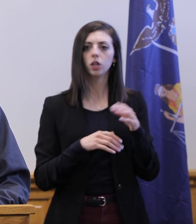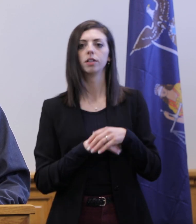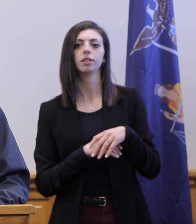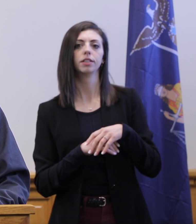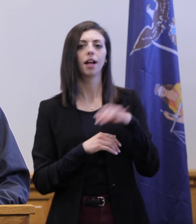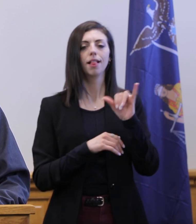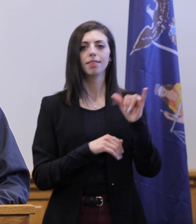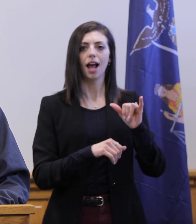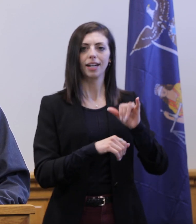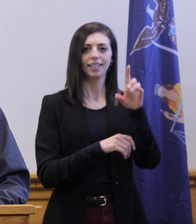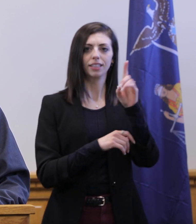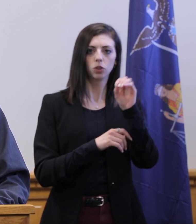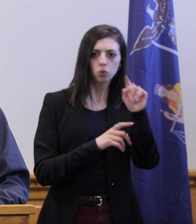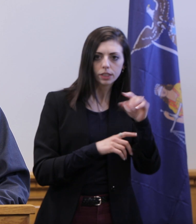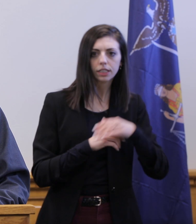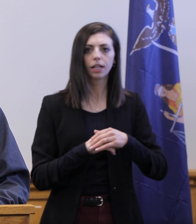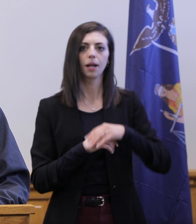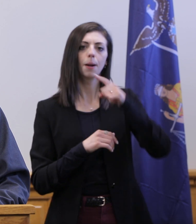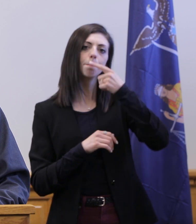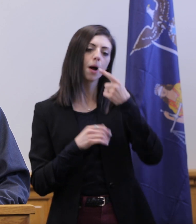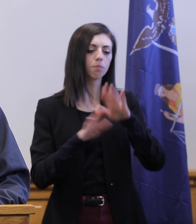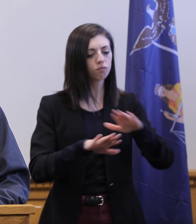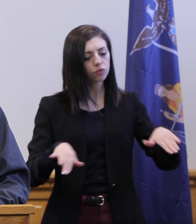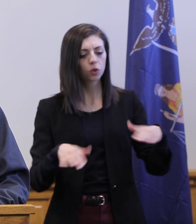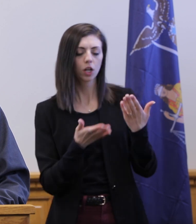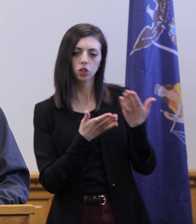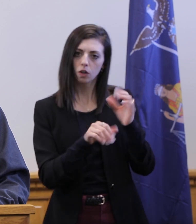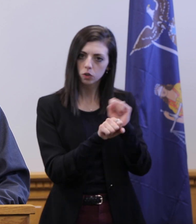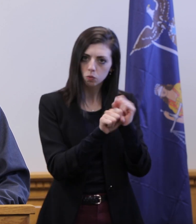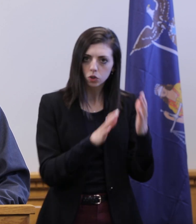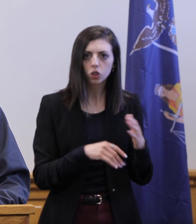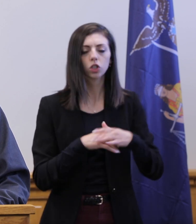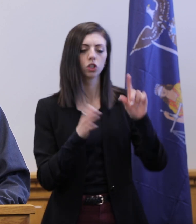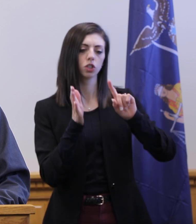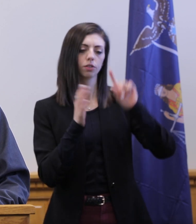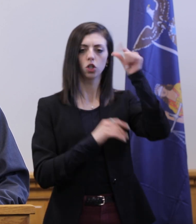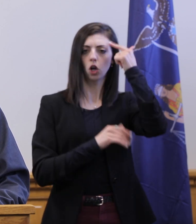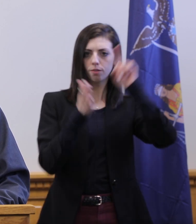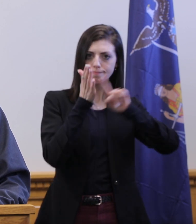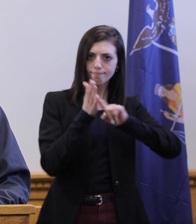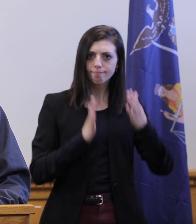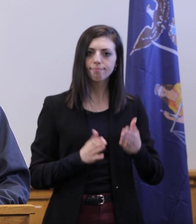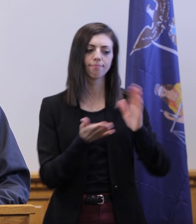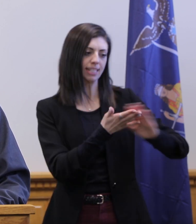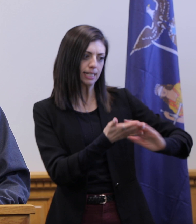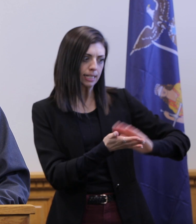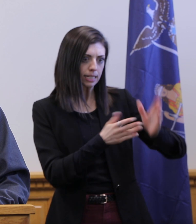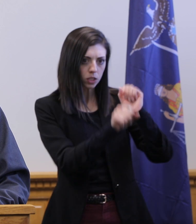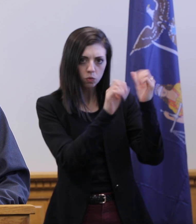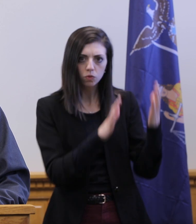employees, social service and child service caseworkers, government inspectors, sanitation workers,